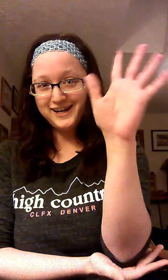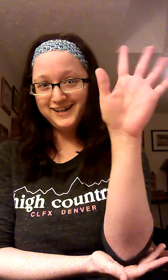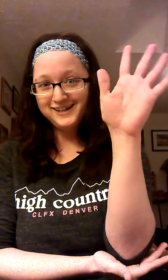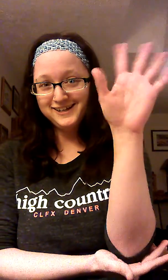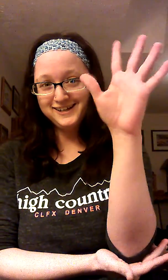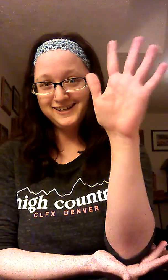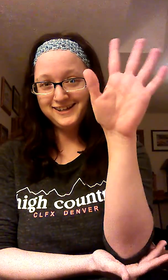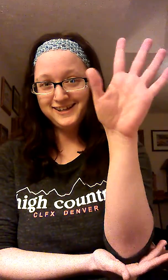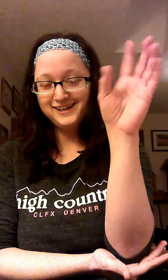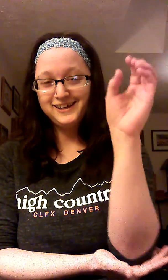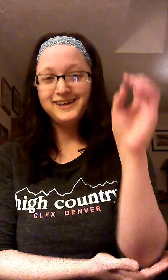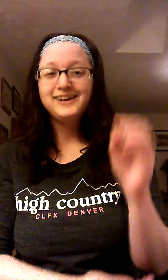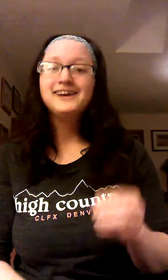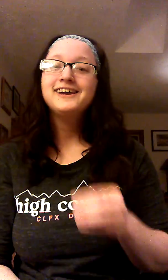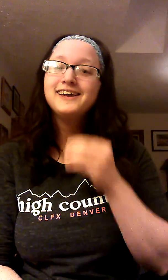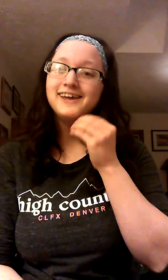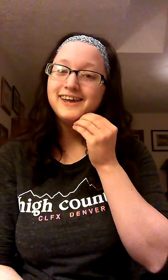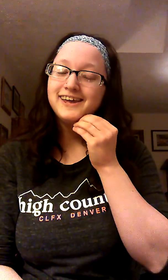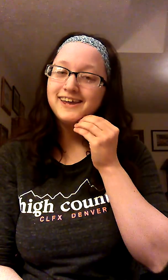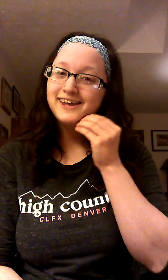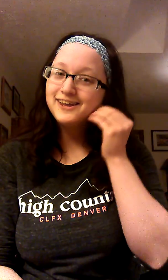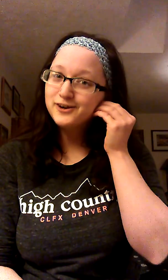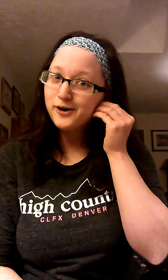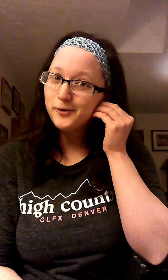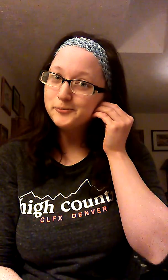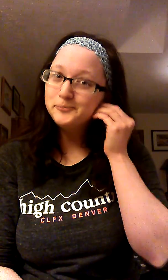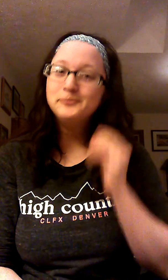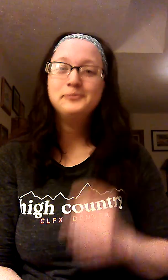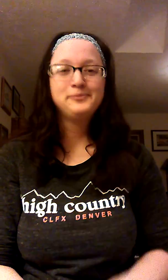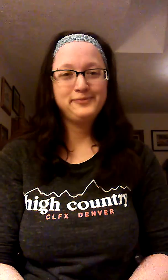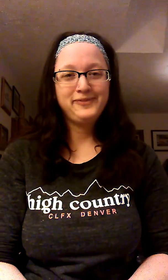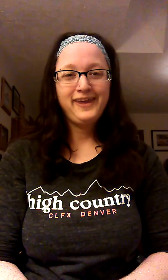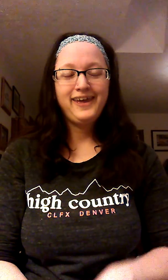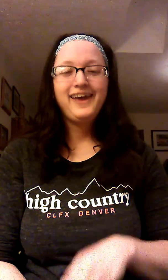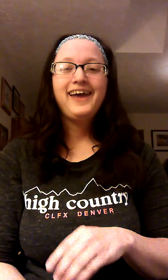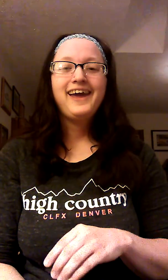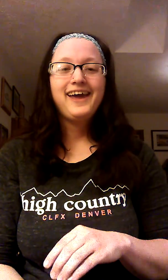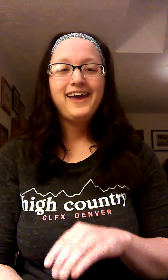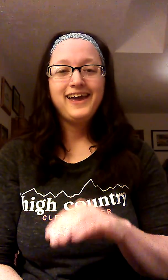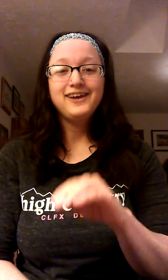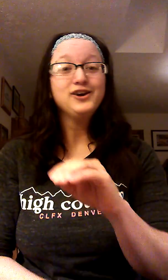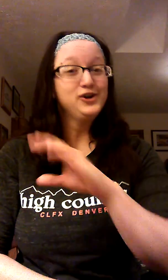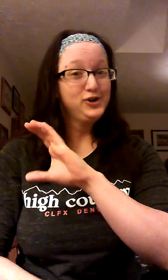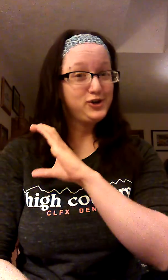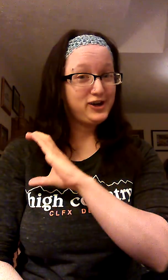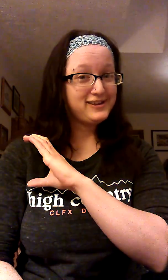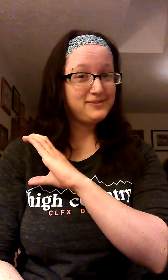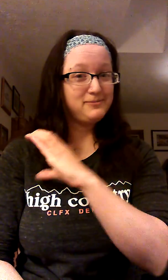in your home. A Christmas